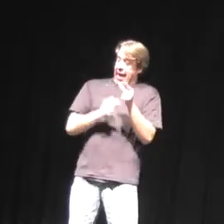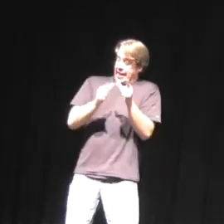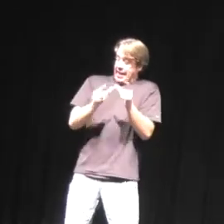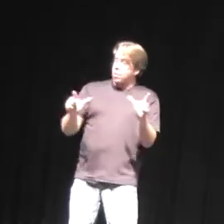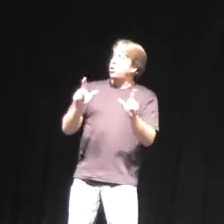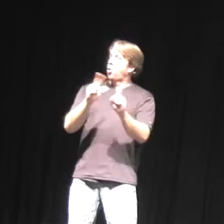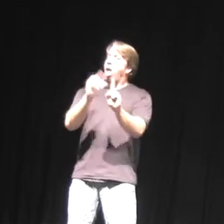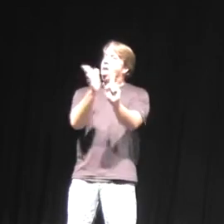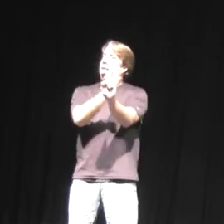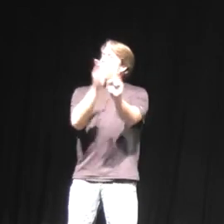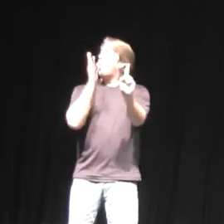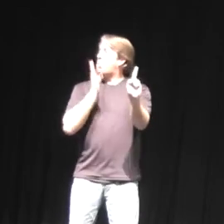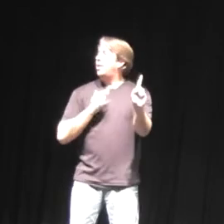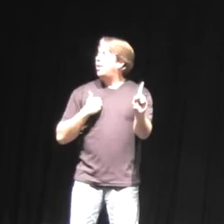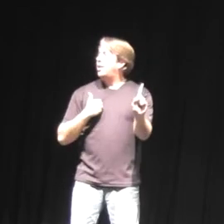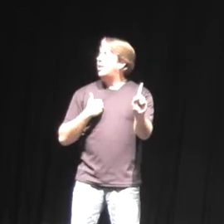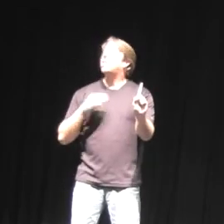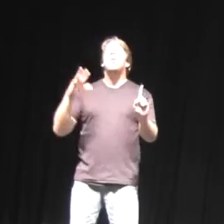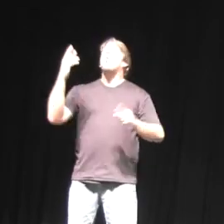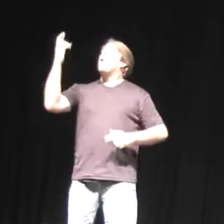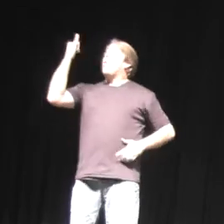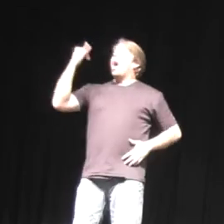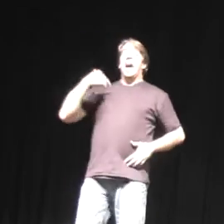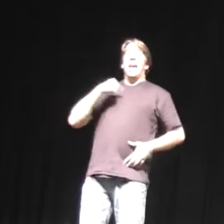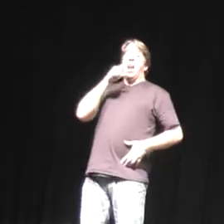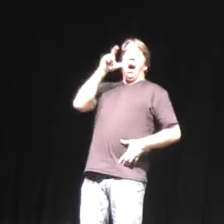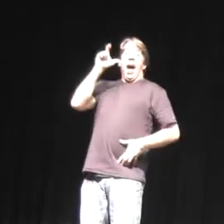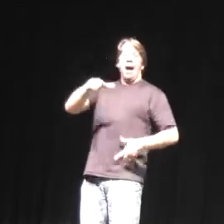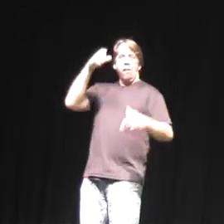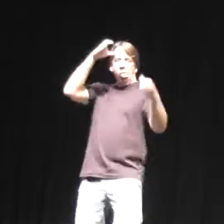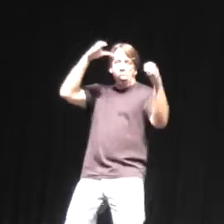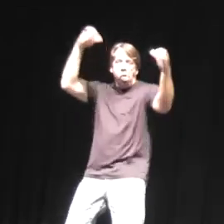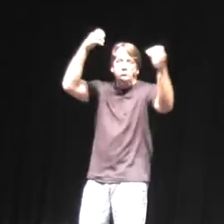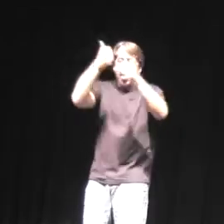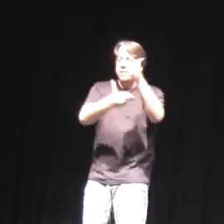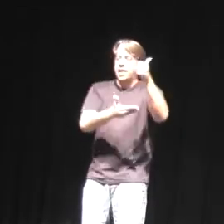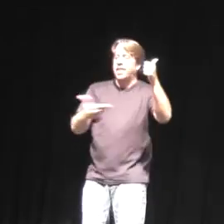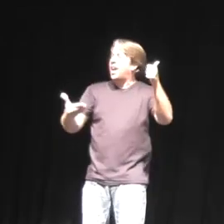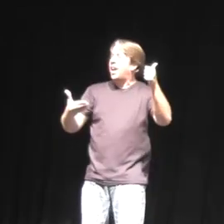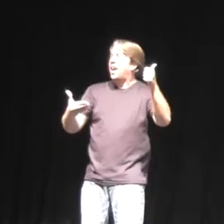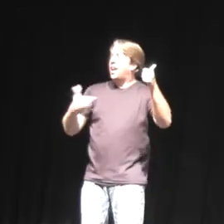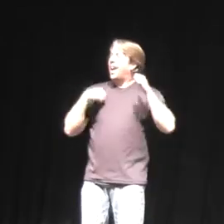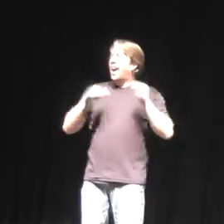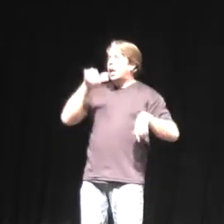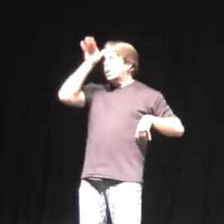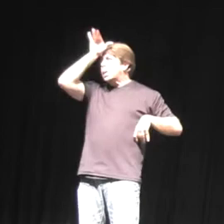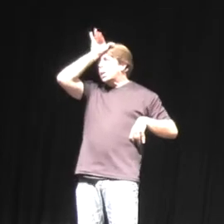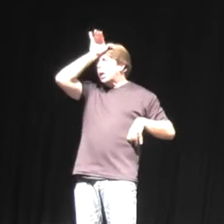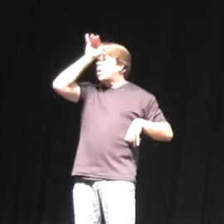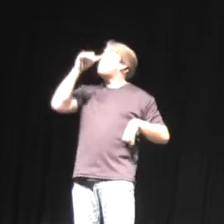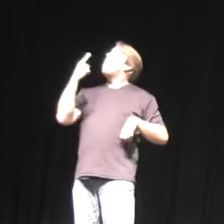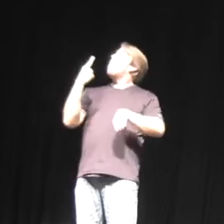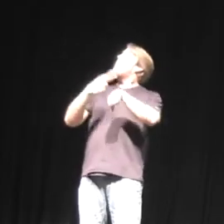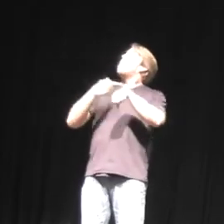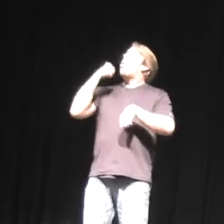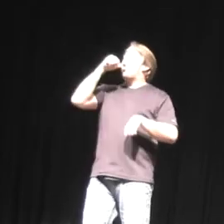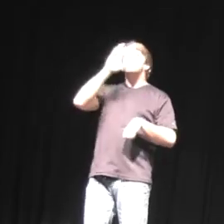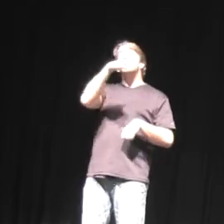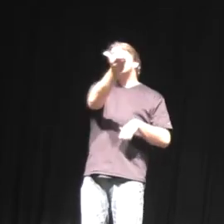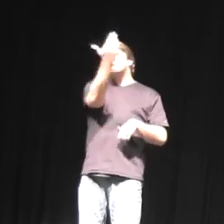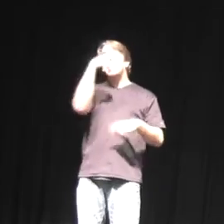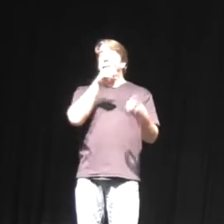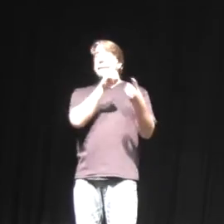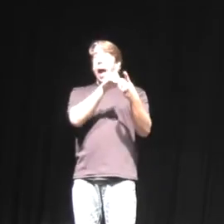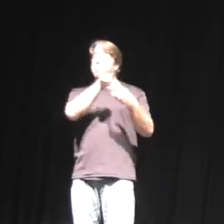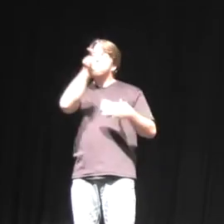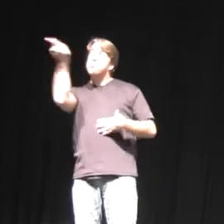language is that it takes away the need for you to know anything about anything. Like, you don't really have to know about something. Like, so I'll ask a girl out, we'll go out to a nice restaurant, we'll go